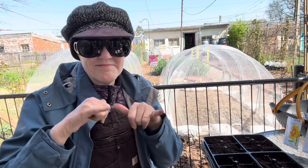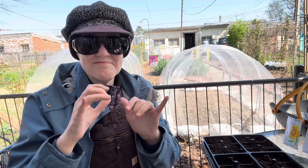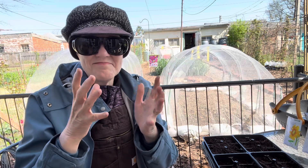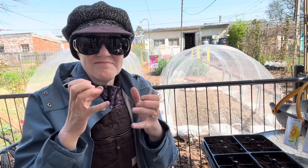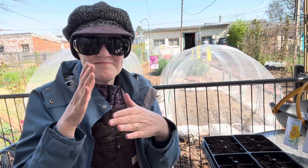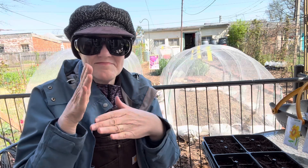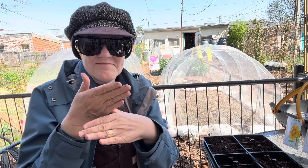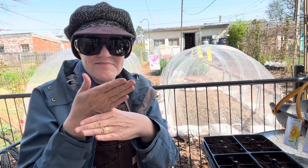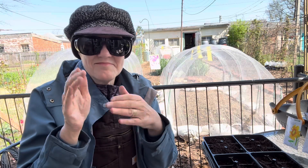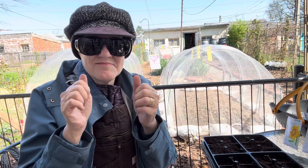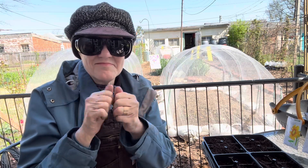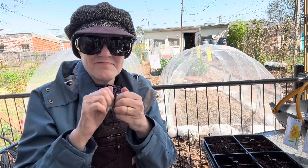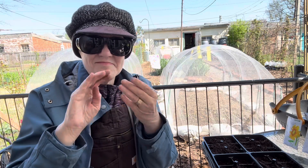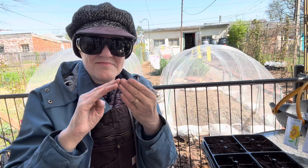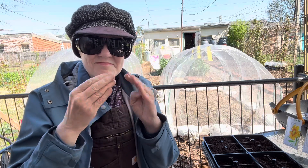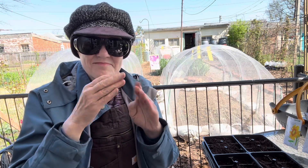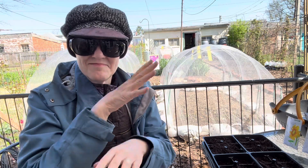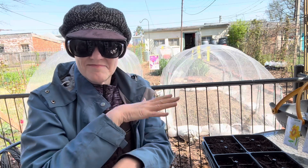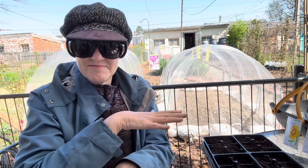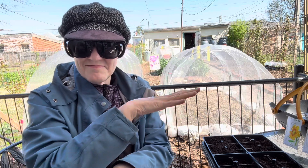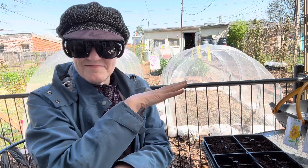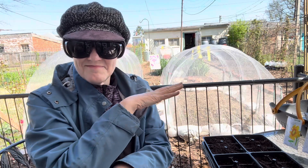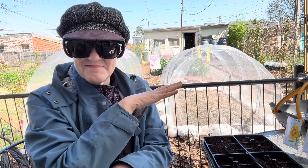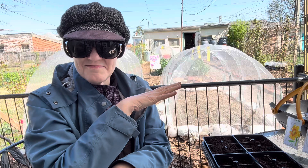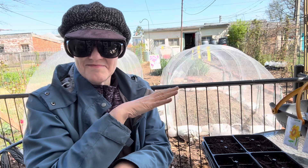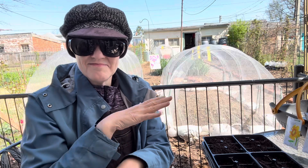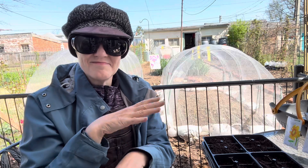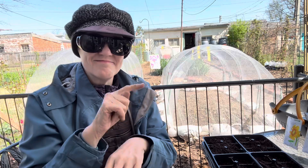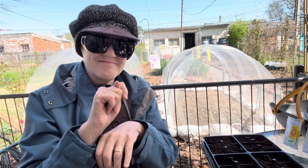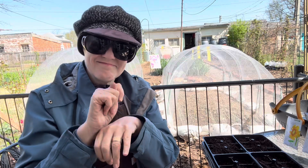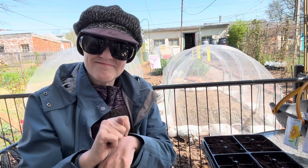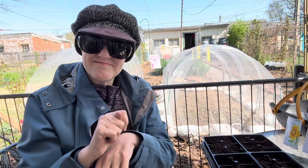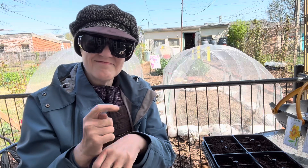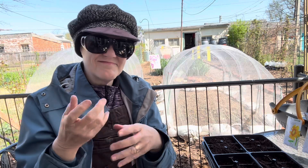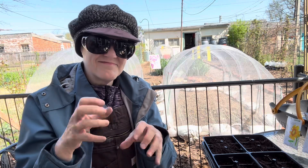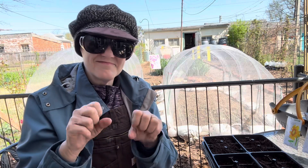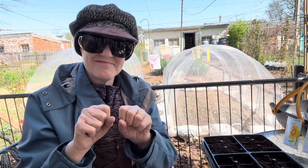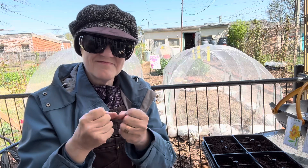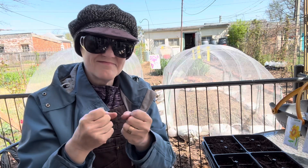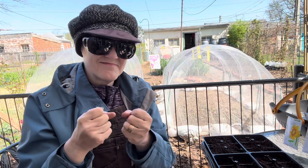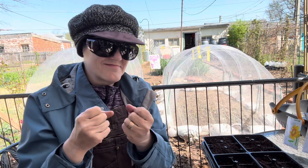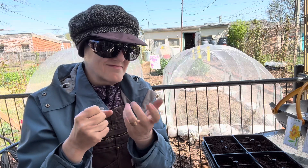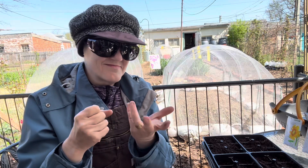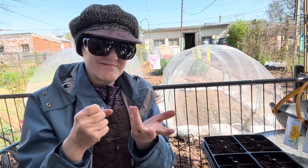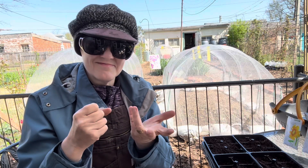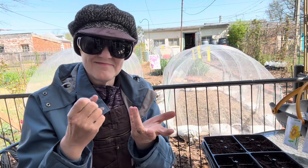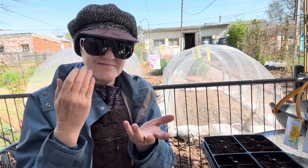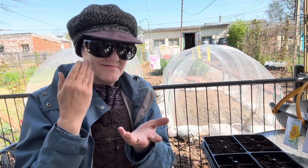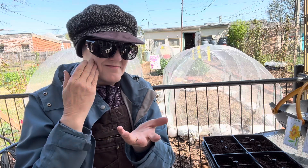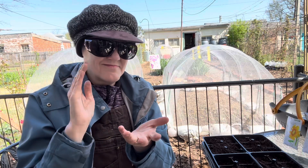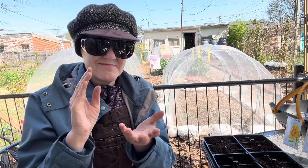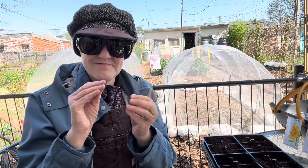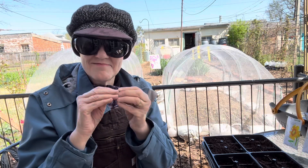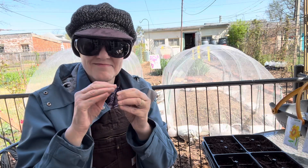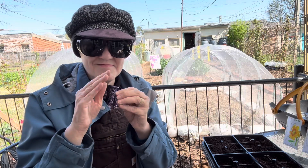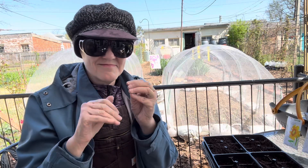thought, I still want to share them with the community. I don't want to break that tradition. So what can I